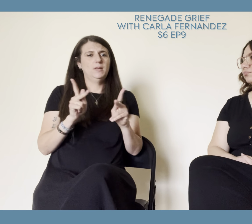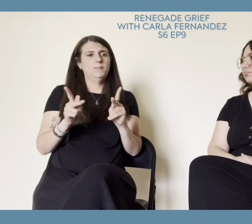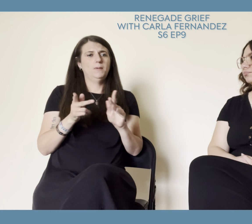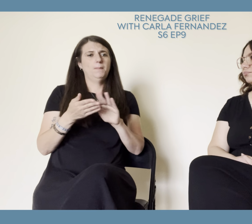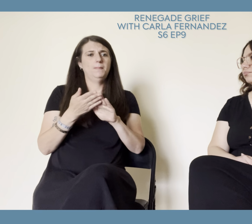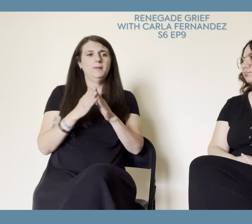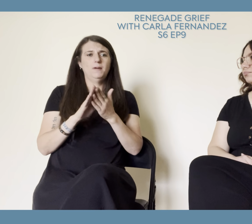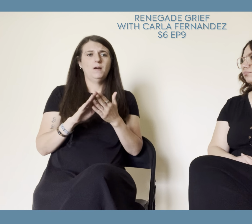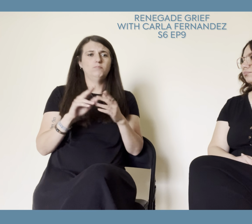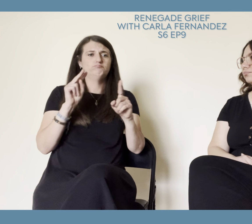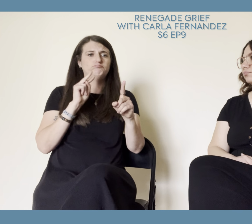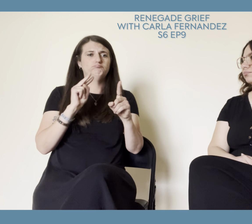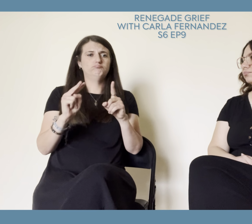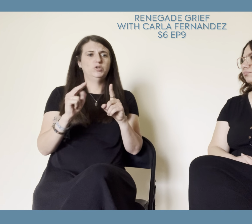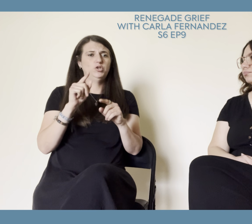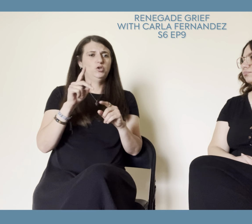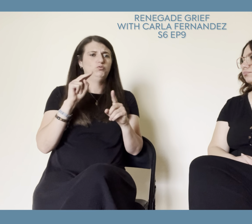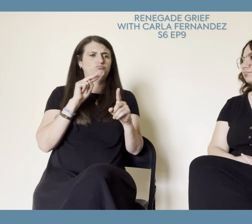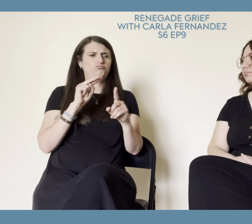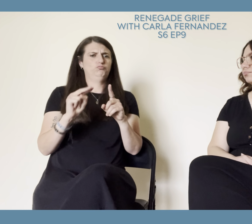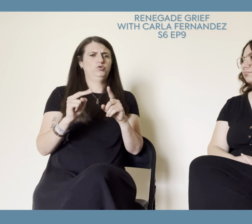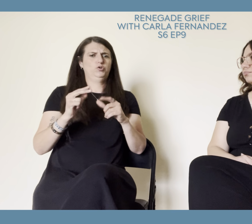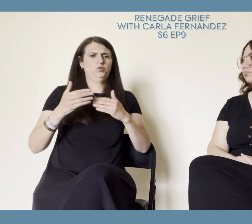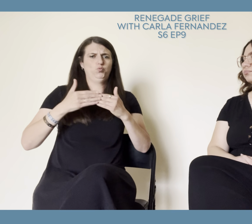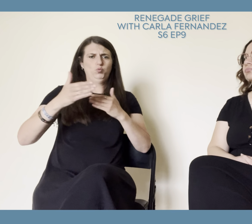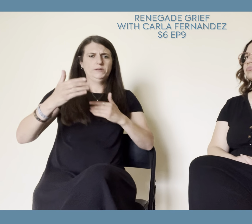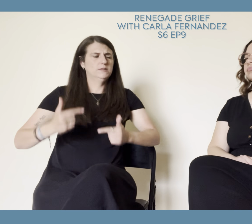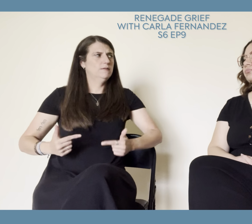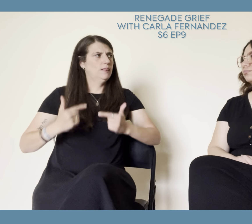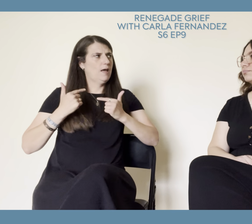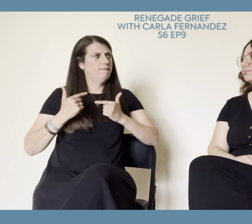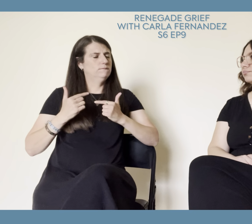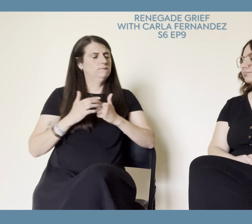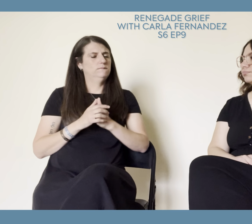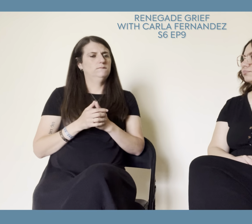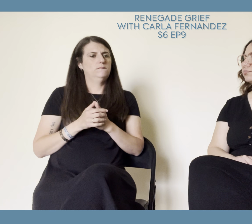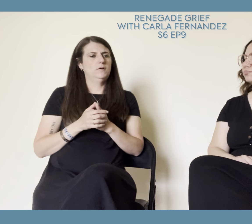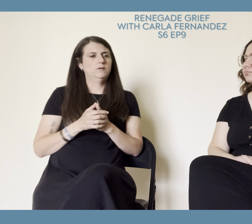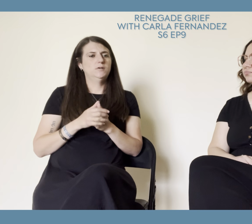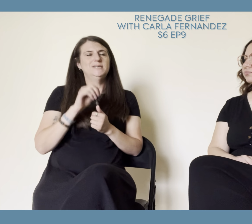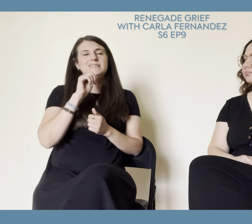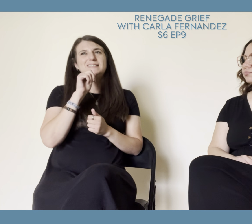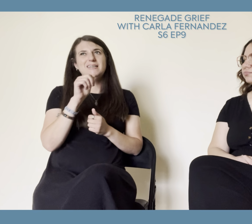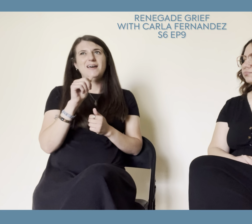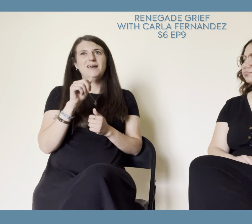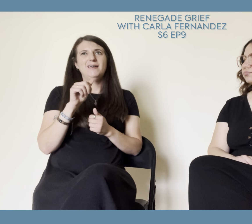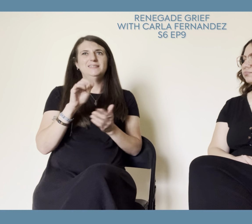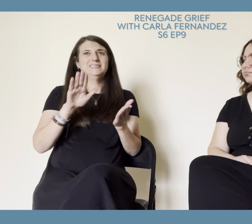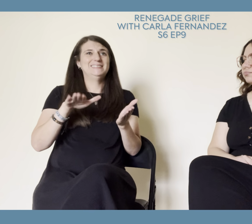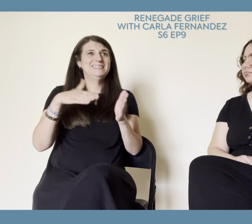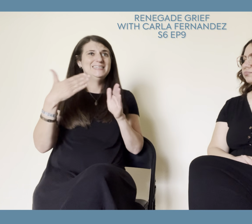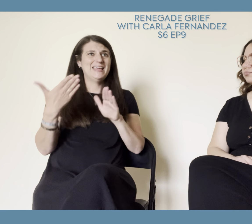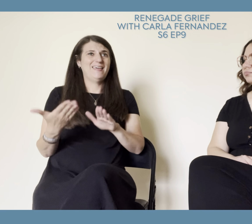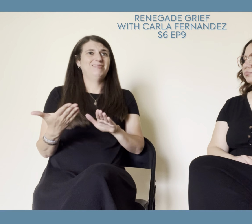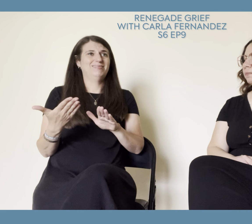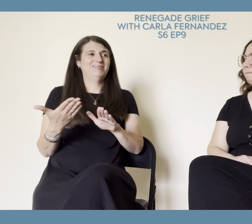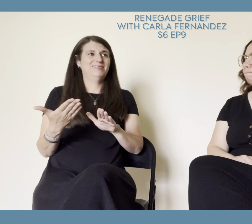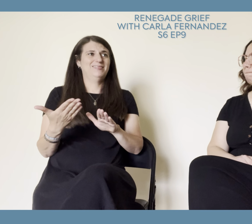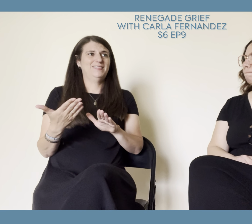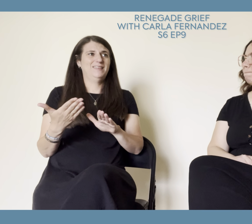which you inevitably look at the rest of your life, and no longer is mortality like a hypothetical concept.